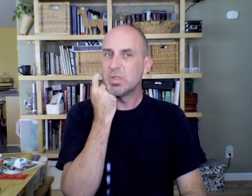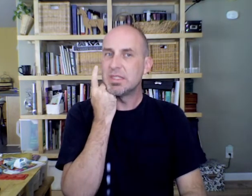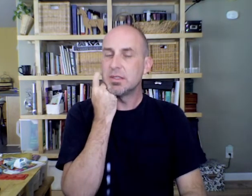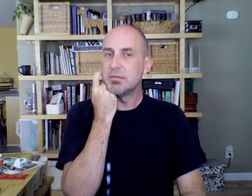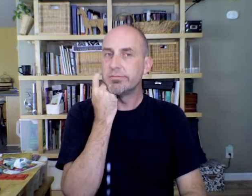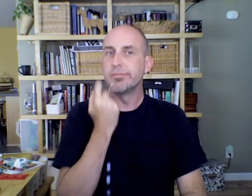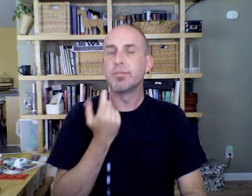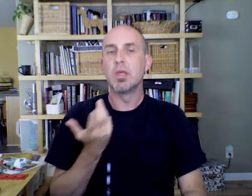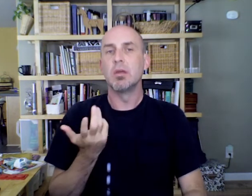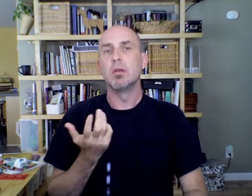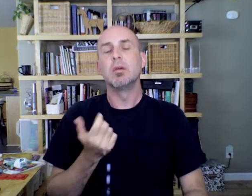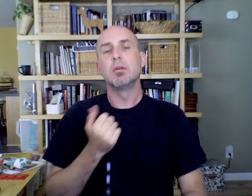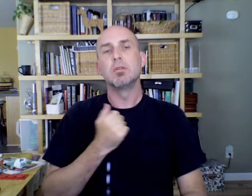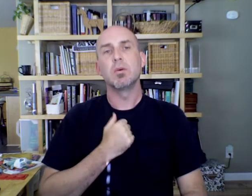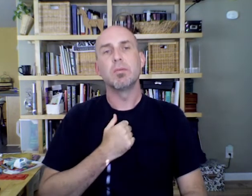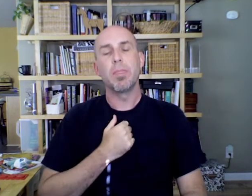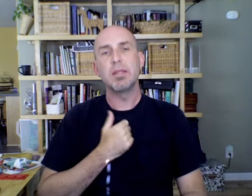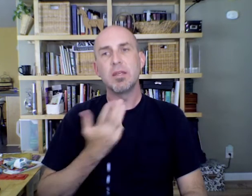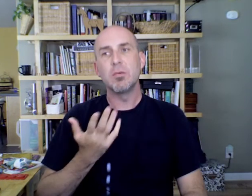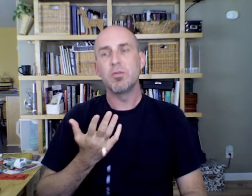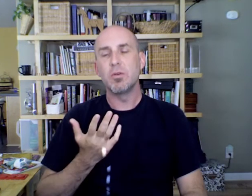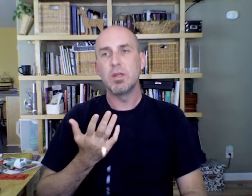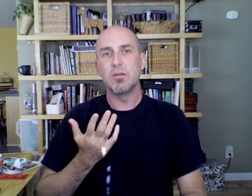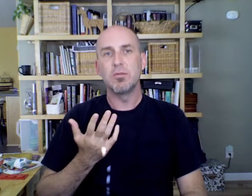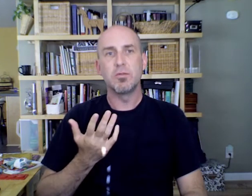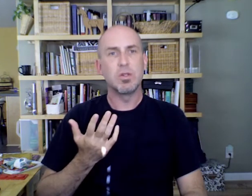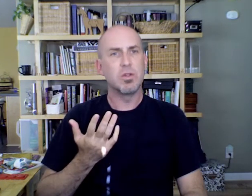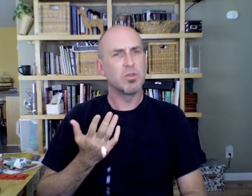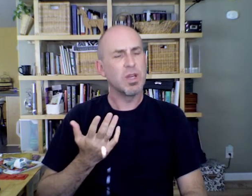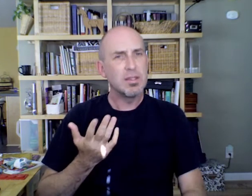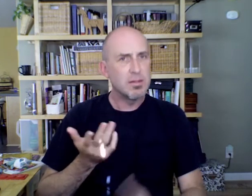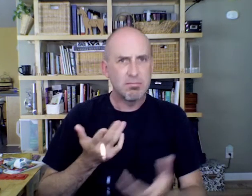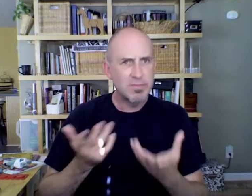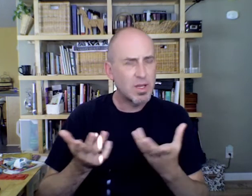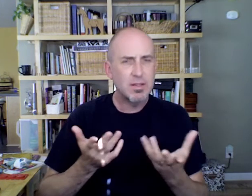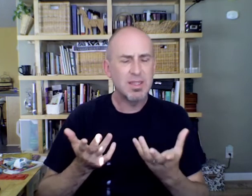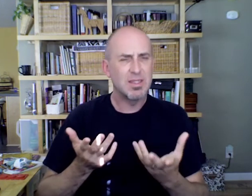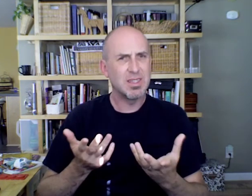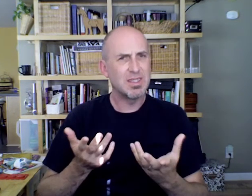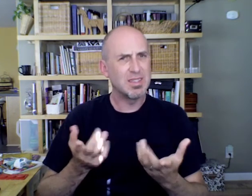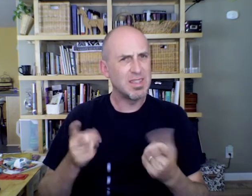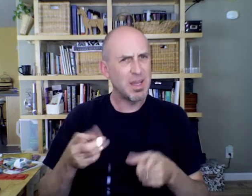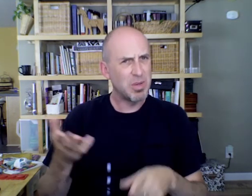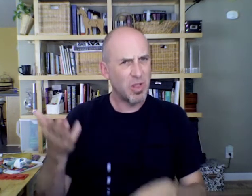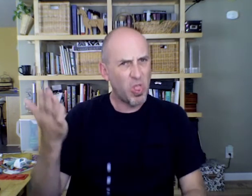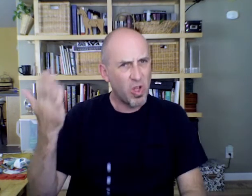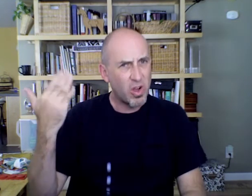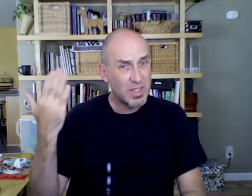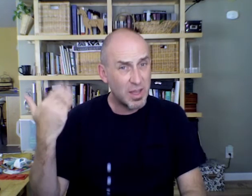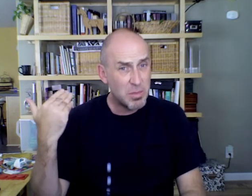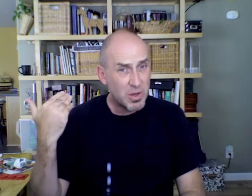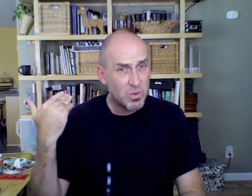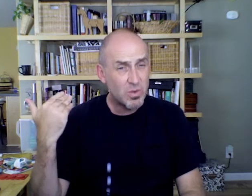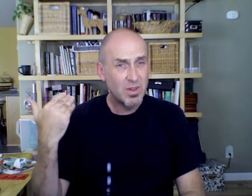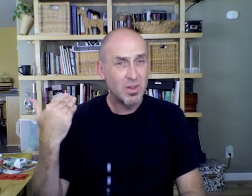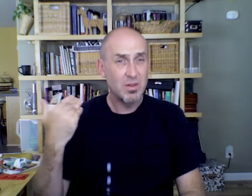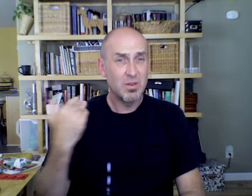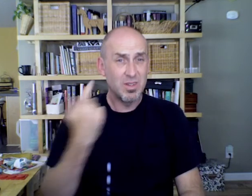recently. So that's helpful if you're trying to talk to kids like, did this happen a long time ago? Or did it